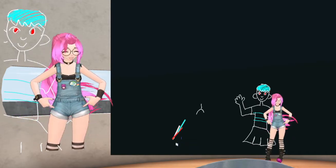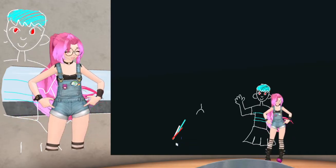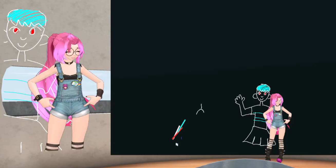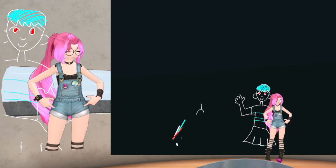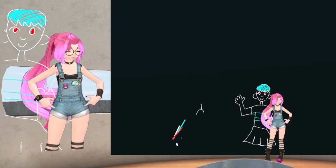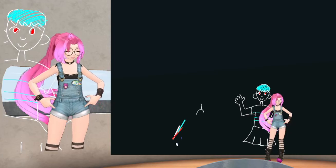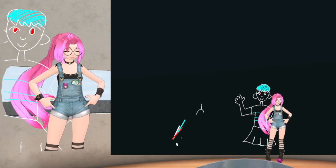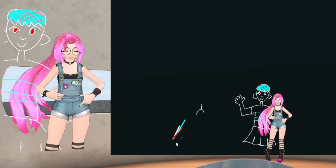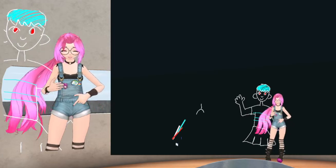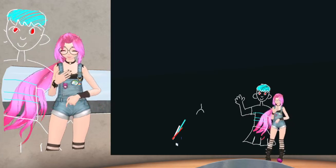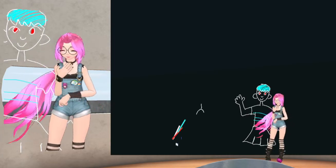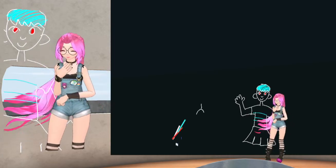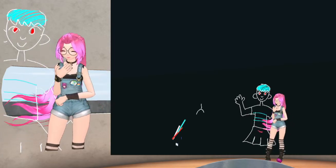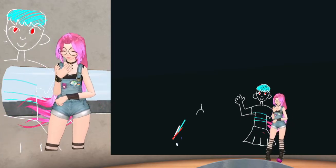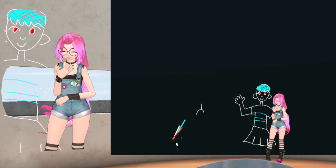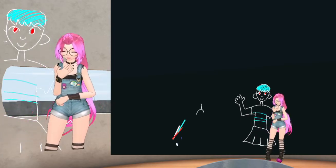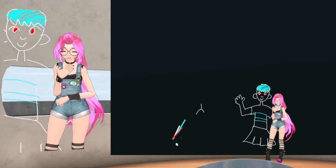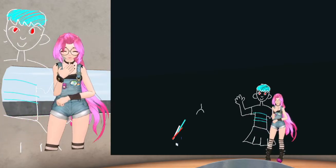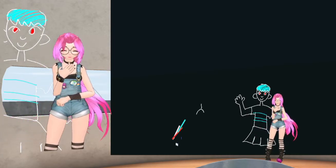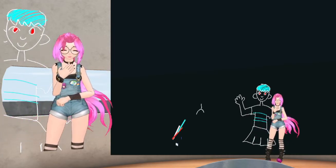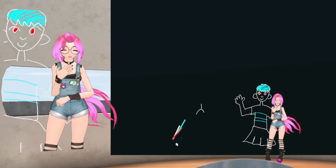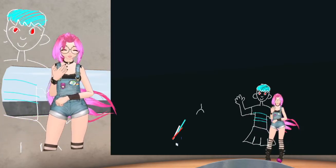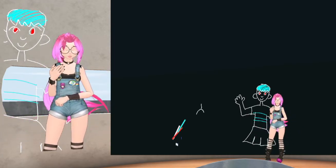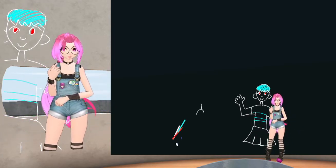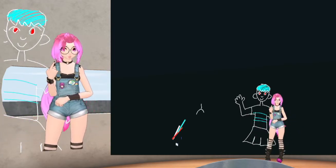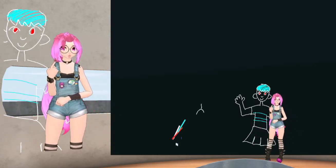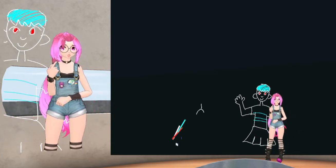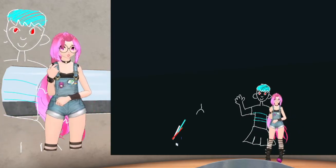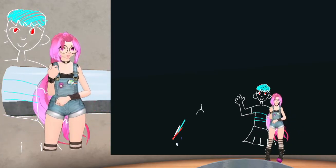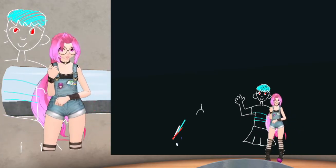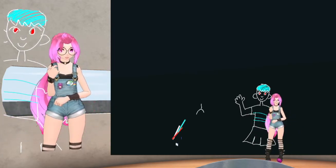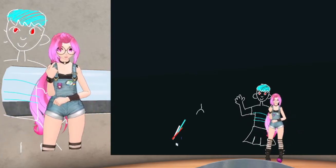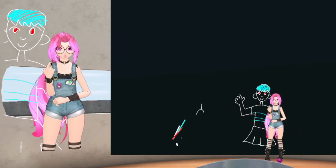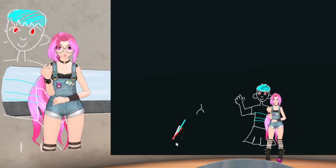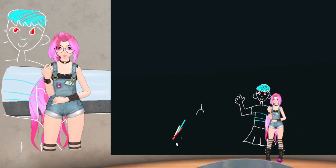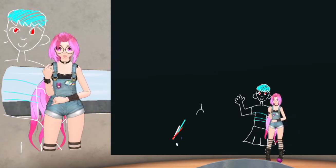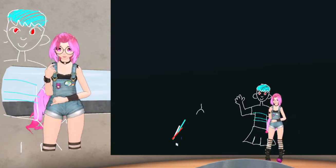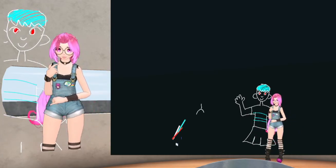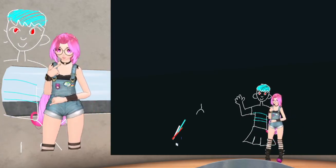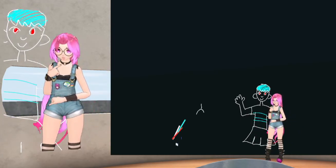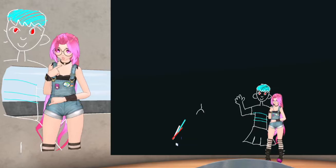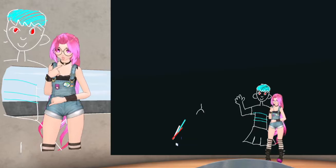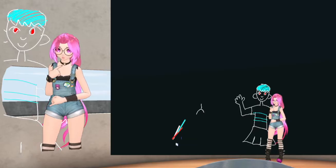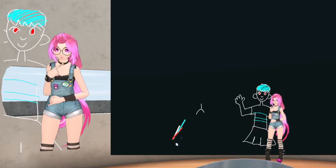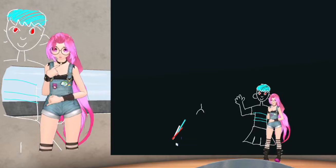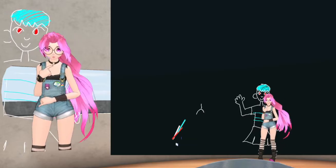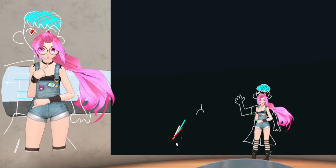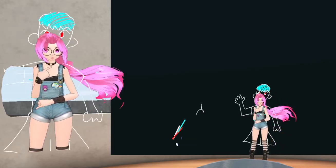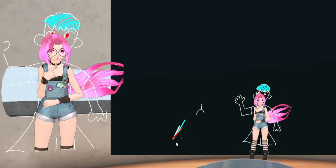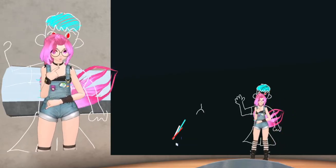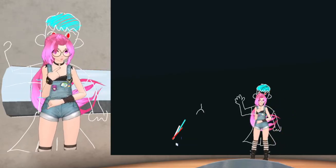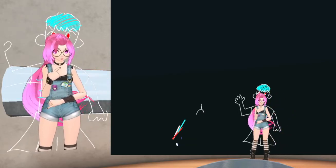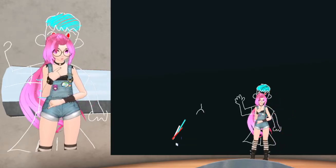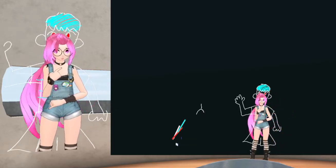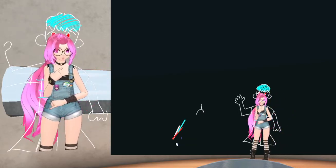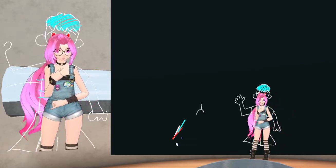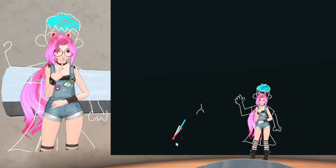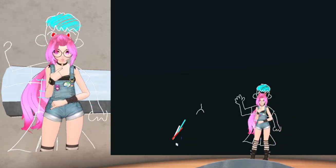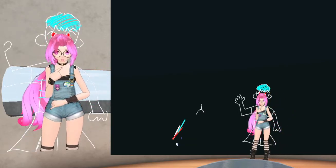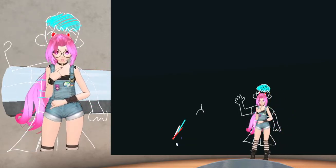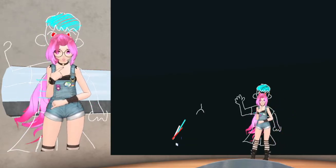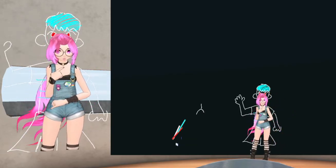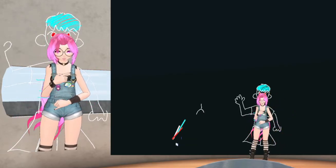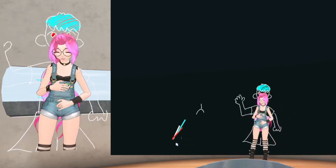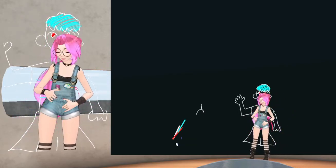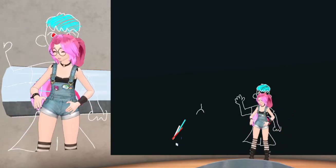Yeah, maybe? No? Okay. No, they're not. No. Okay. Okay, I've got a pretty good picture of what this person looks like. And